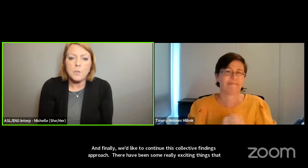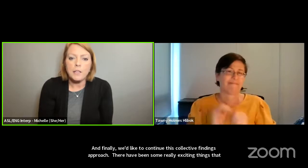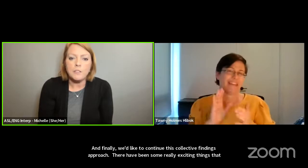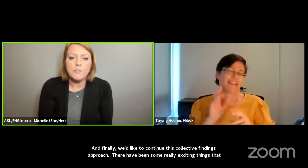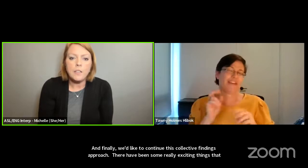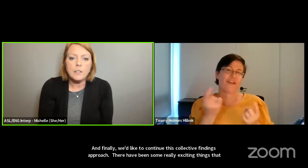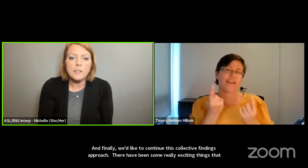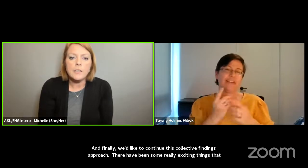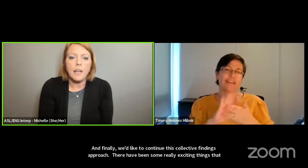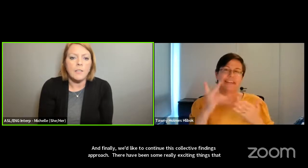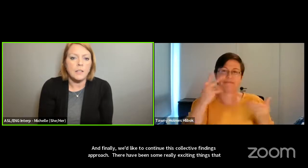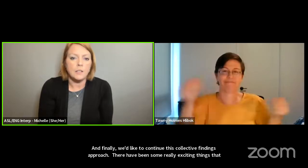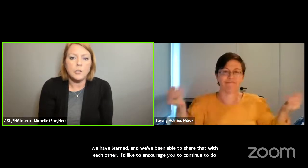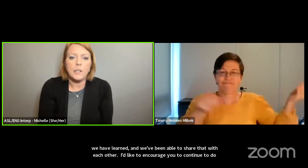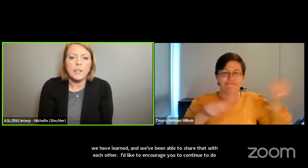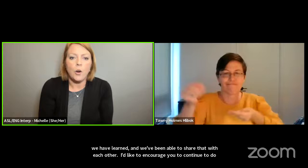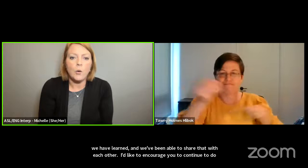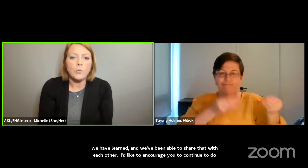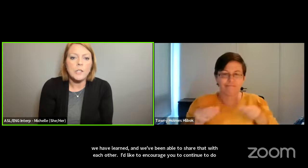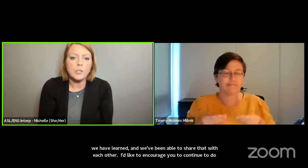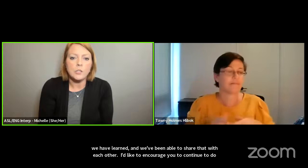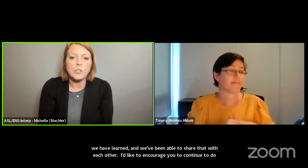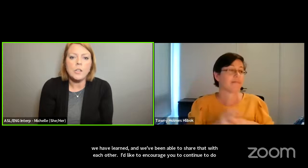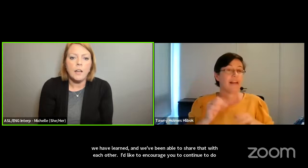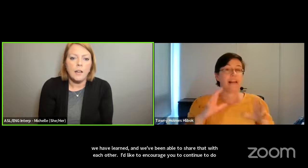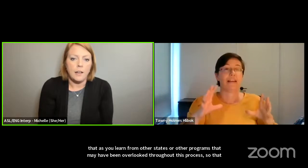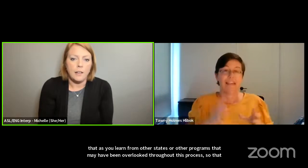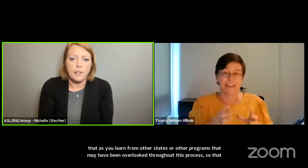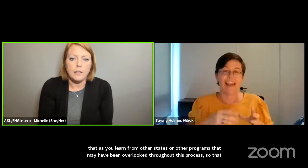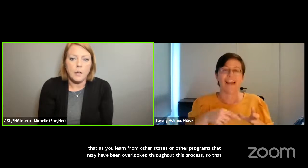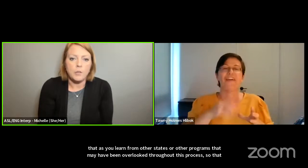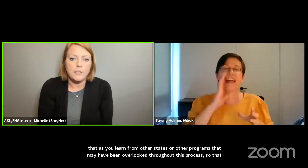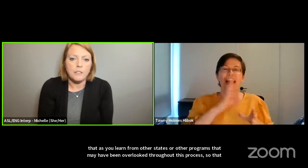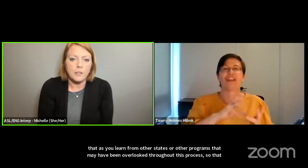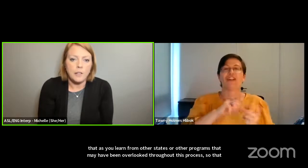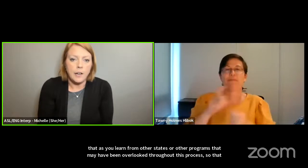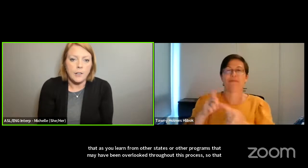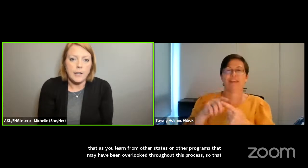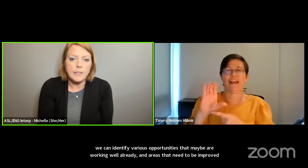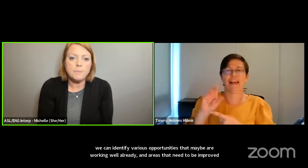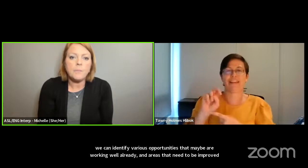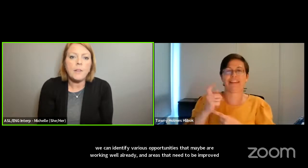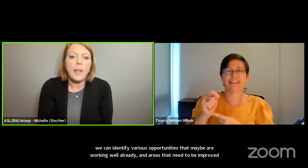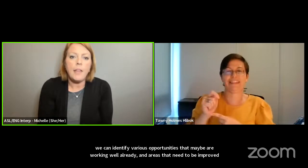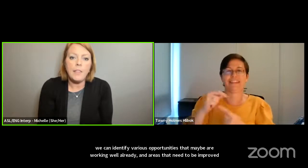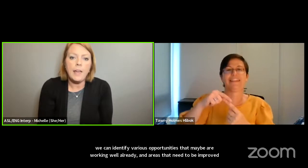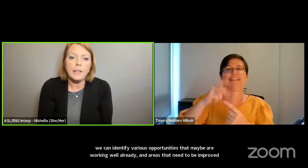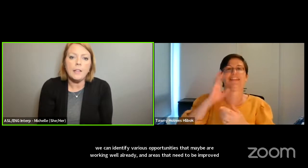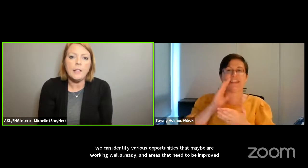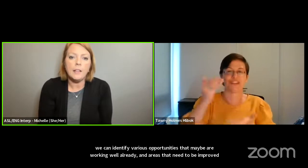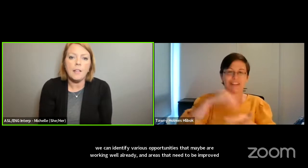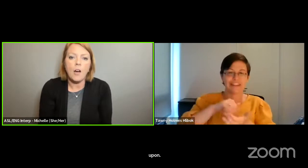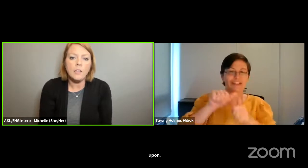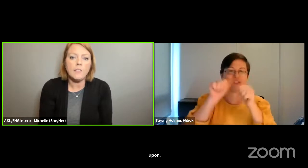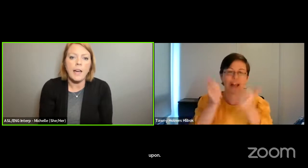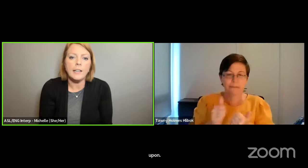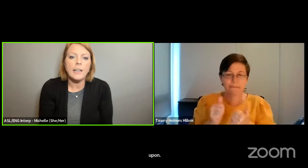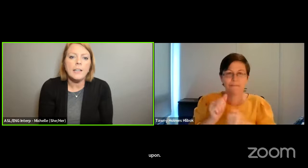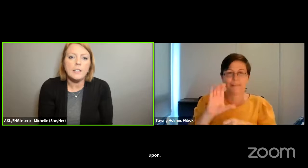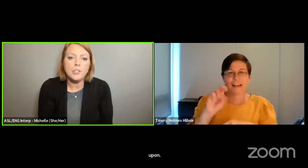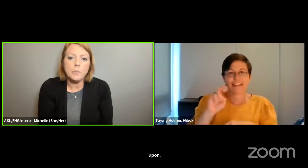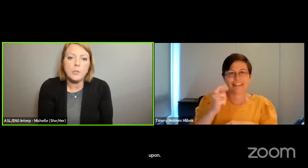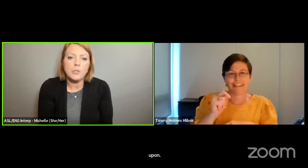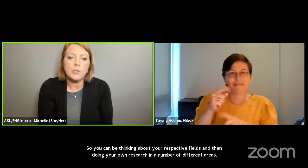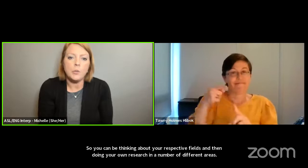about your respective fields and then doing your own research in a number of different areas. And then all of